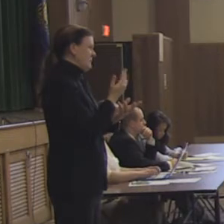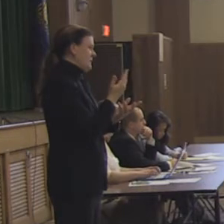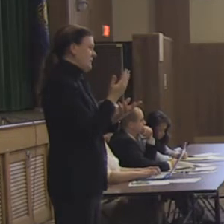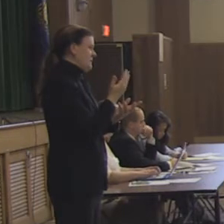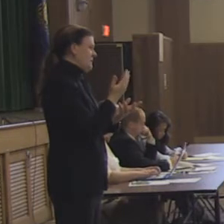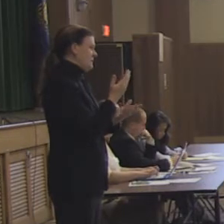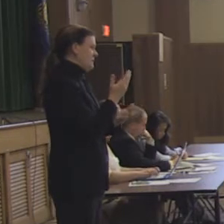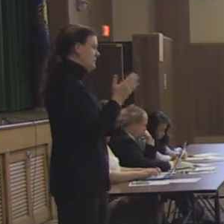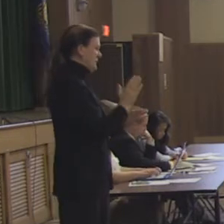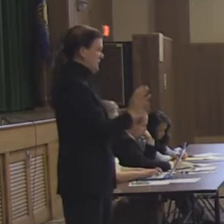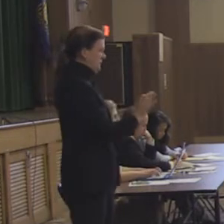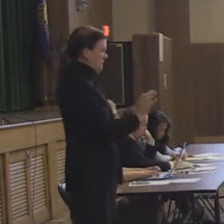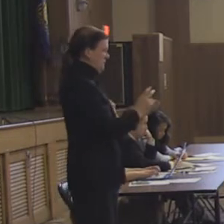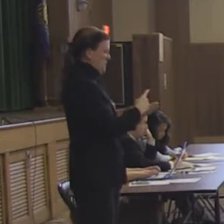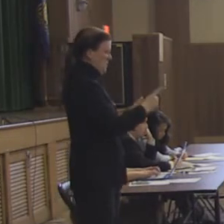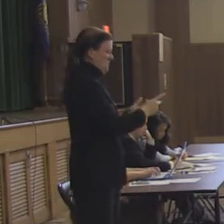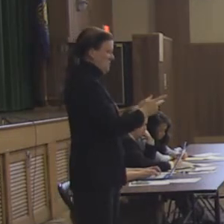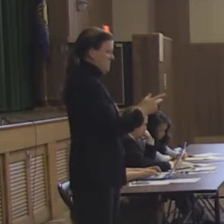the lesser problems.